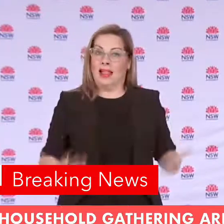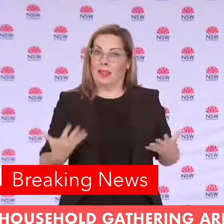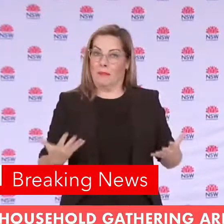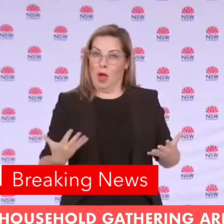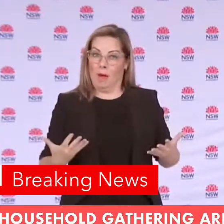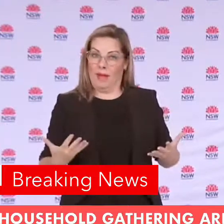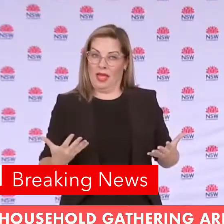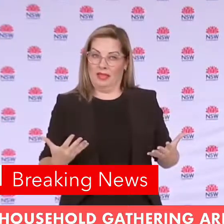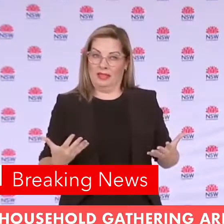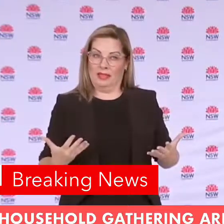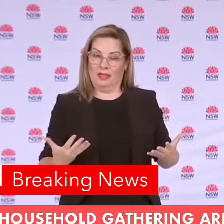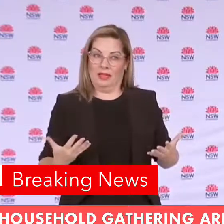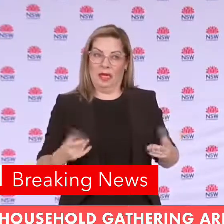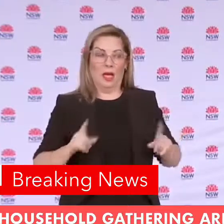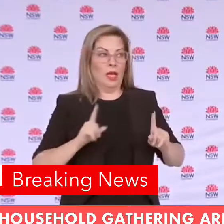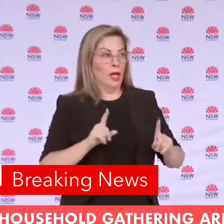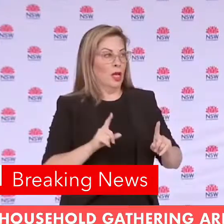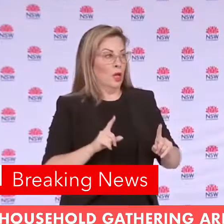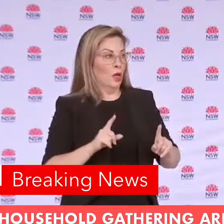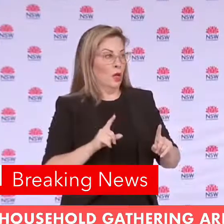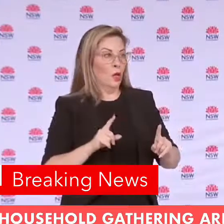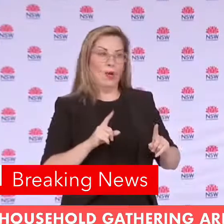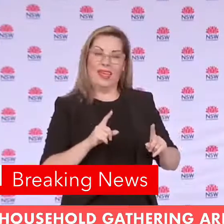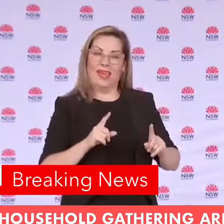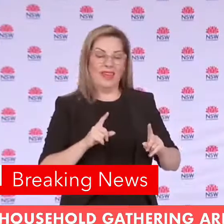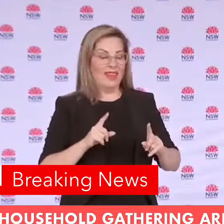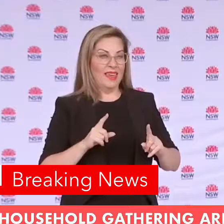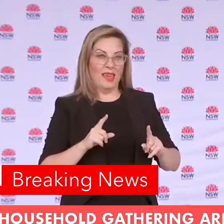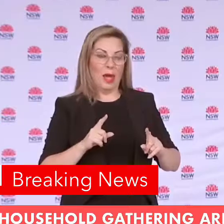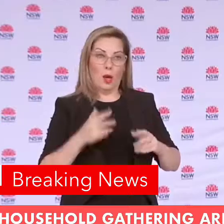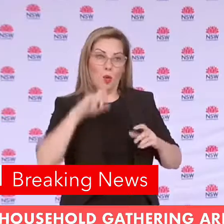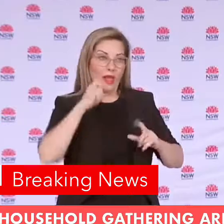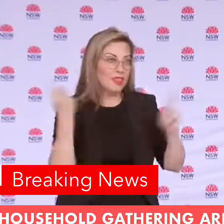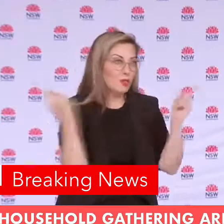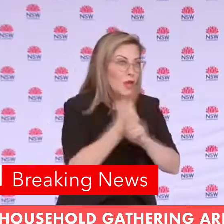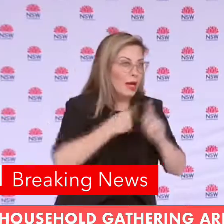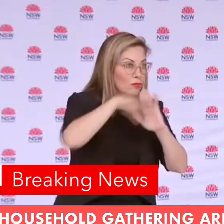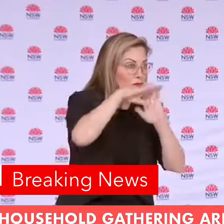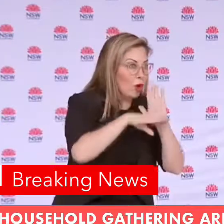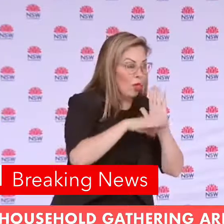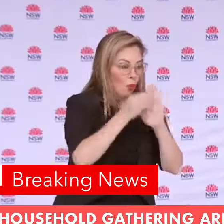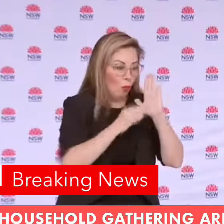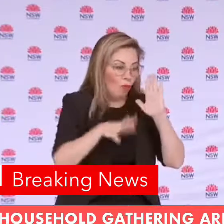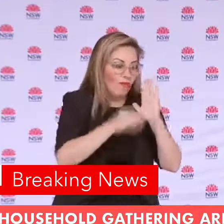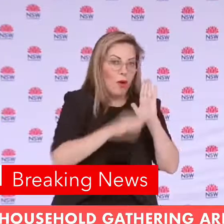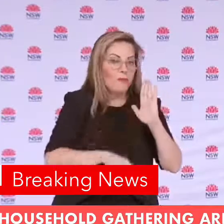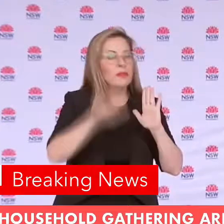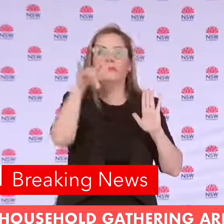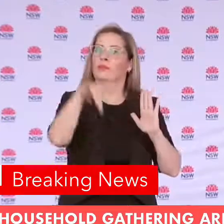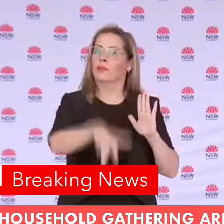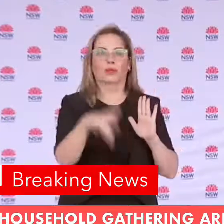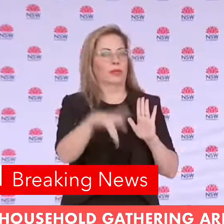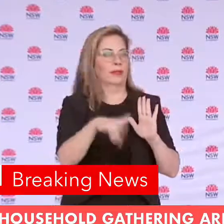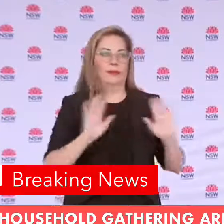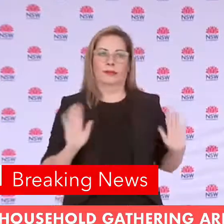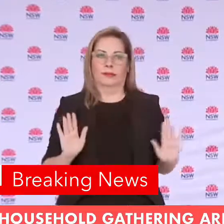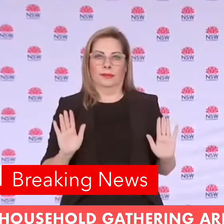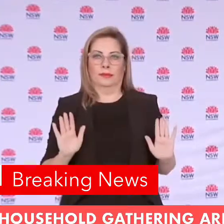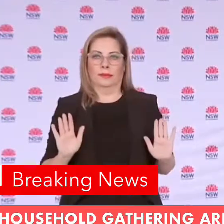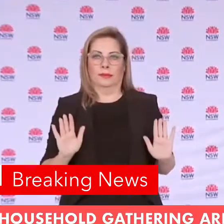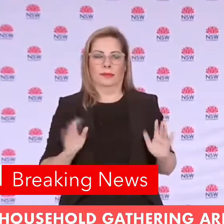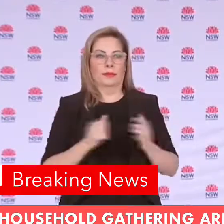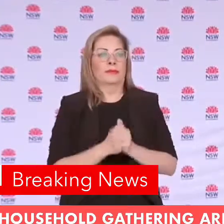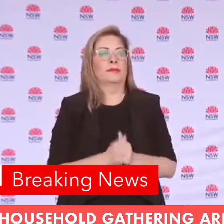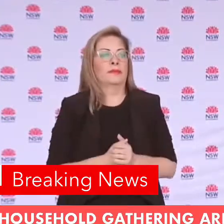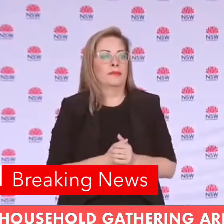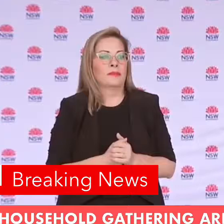there's no reason for us at all to consider any changes to what's happening in regional communities. Suffice to say, though,